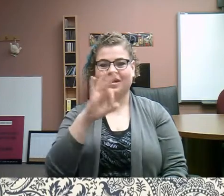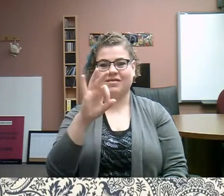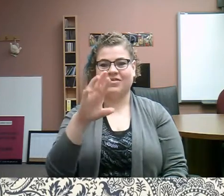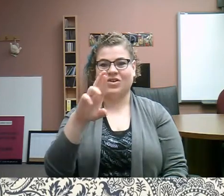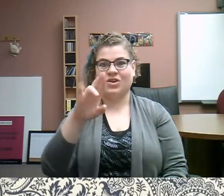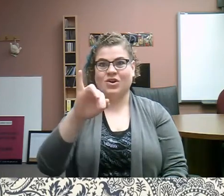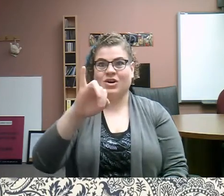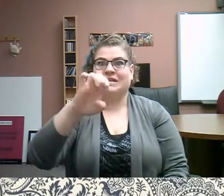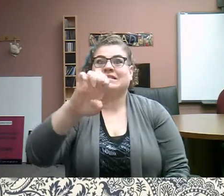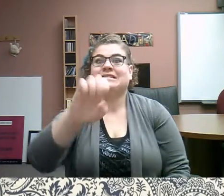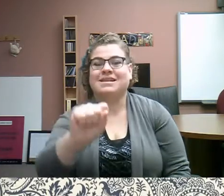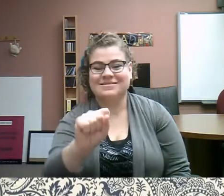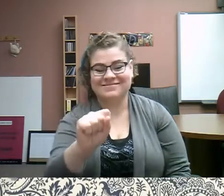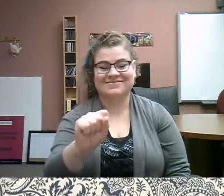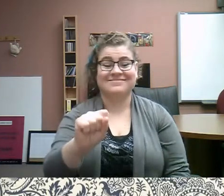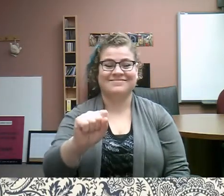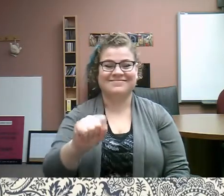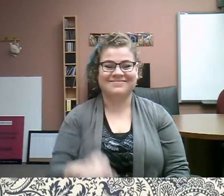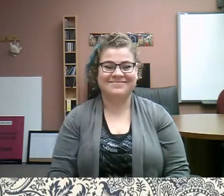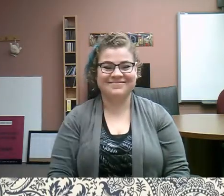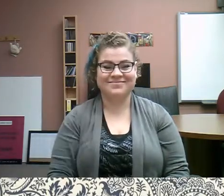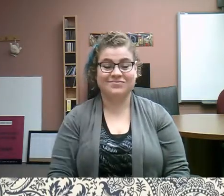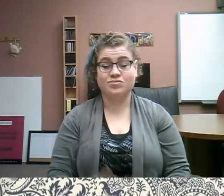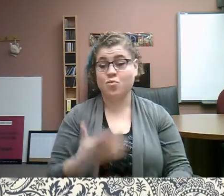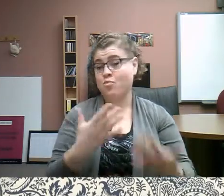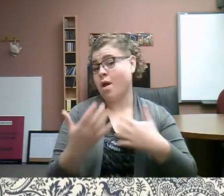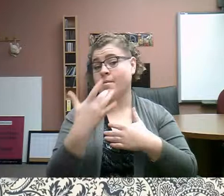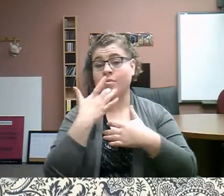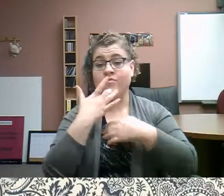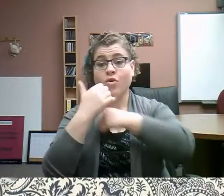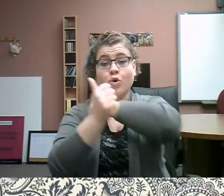Sorry, I spelled that wrong. F-R-I-E-S. There we go.